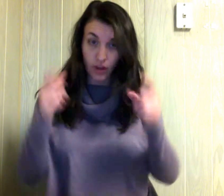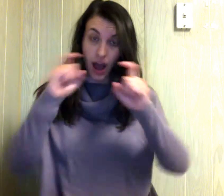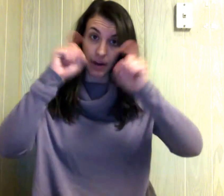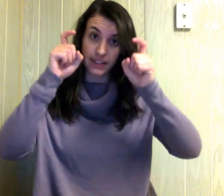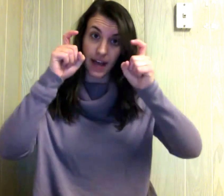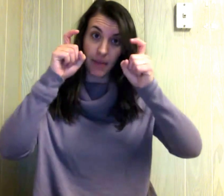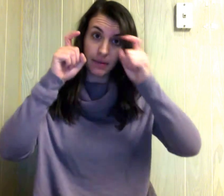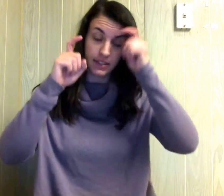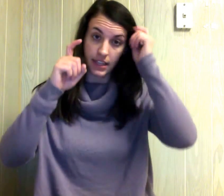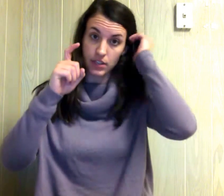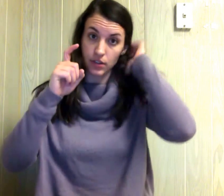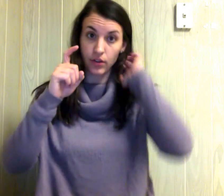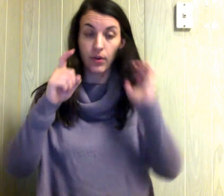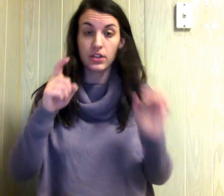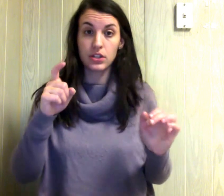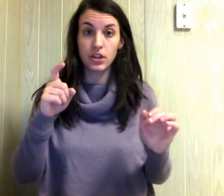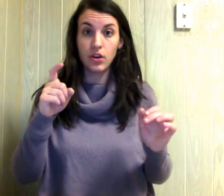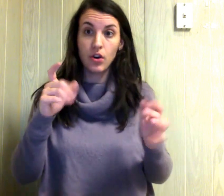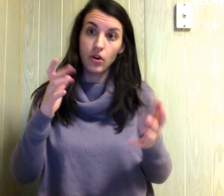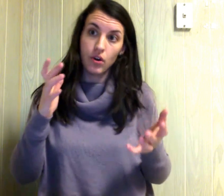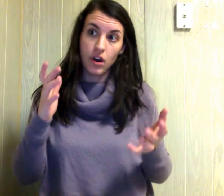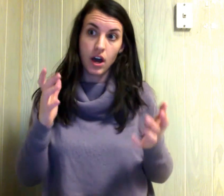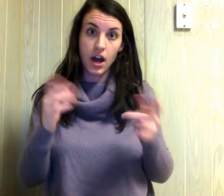eyebrows up because a yes or no question.